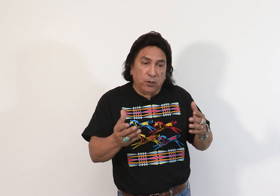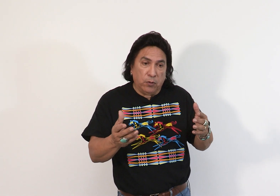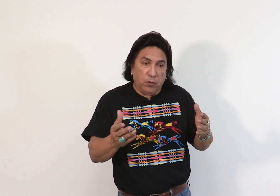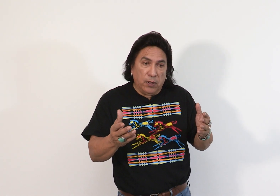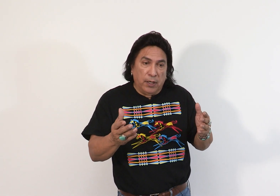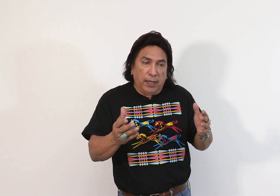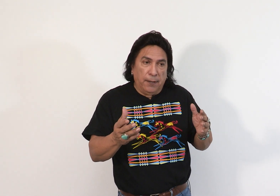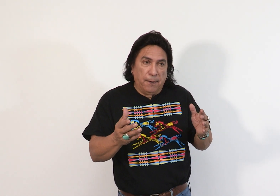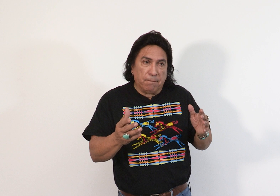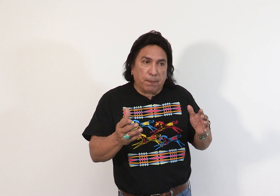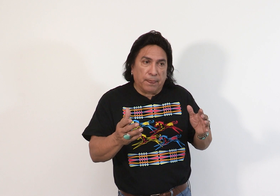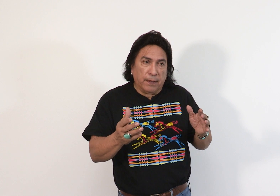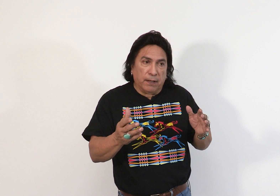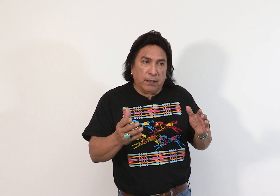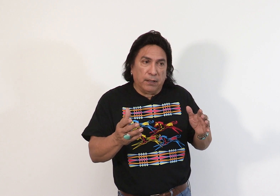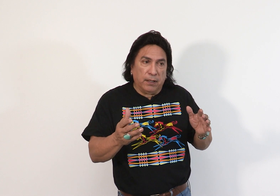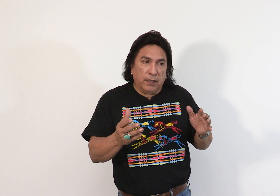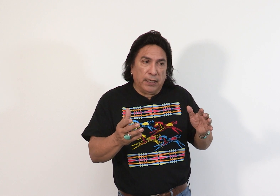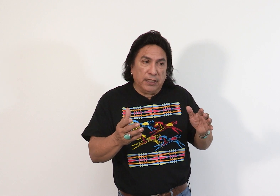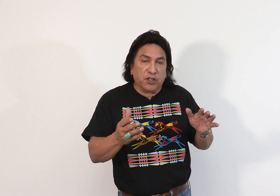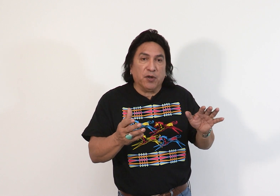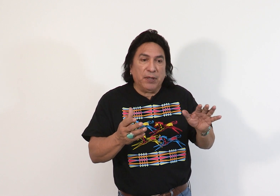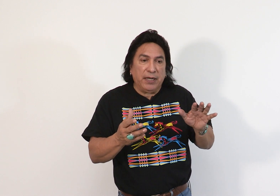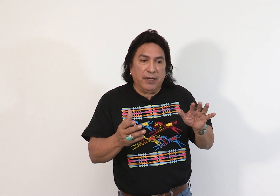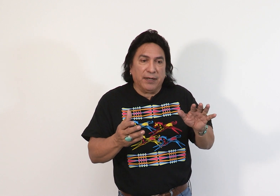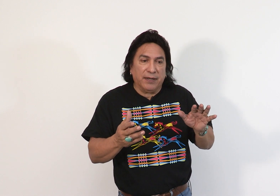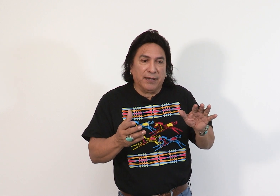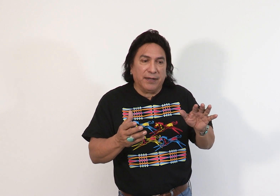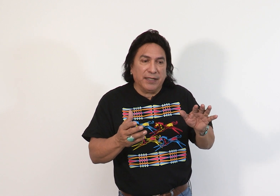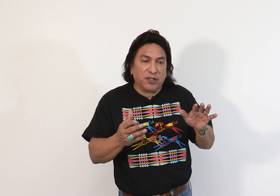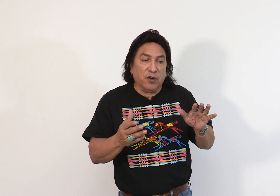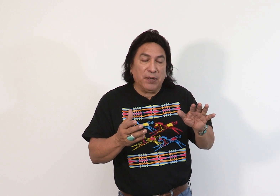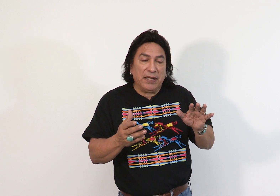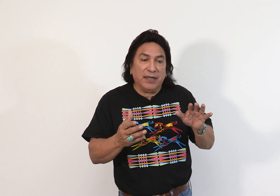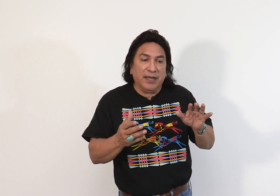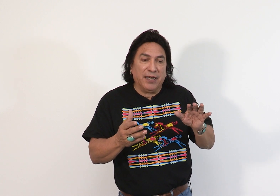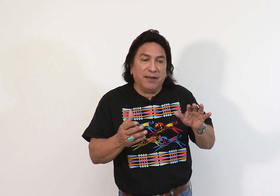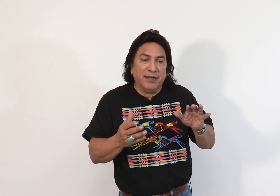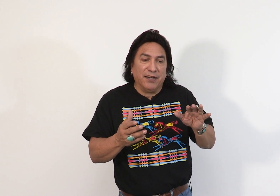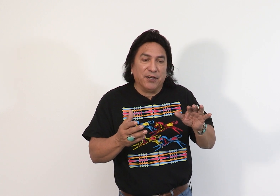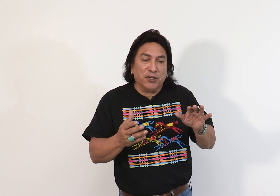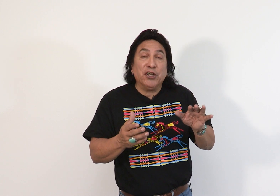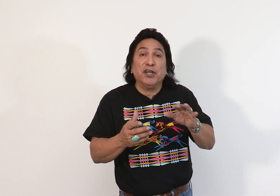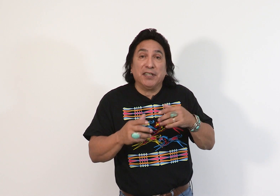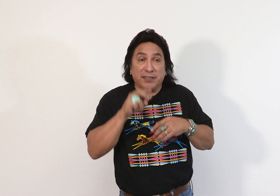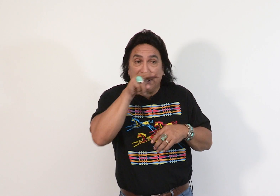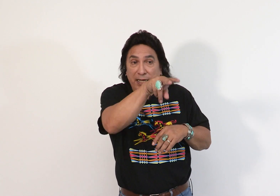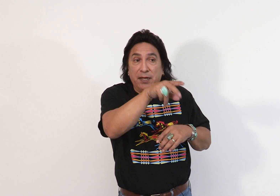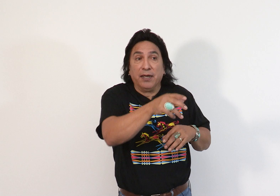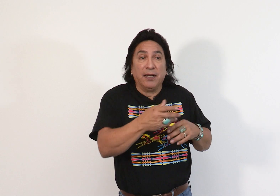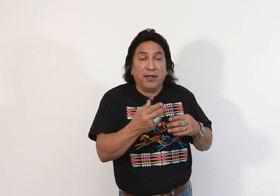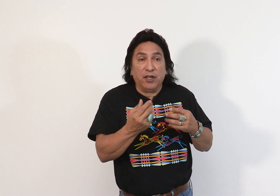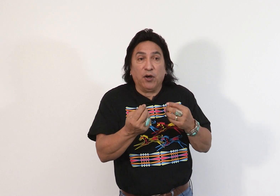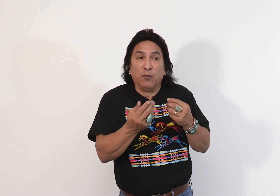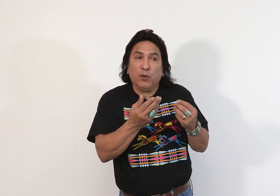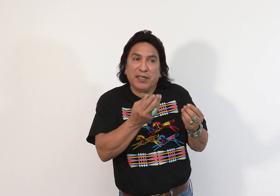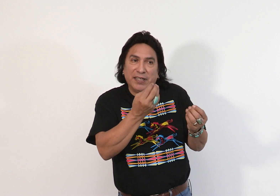So it's going to be good to see, what